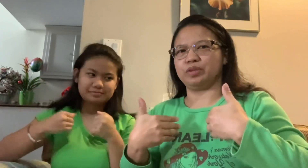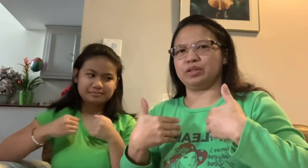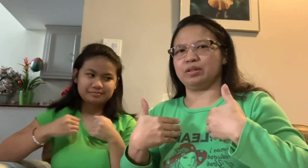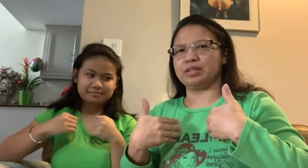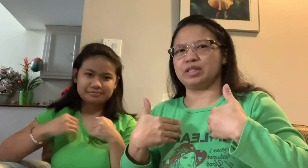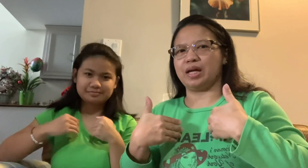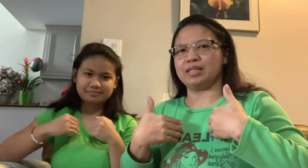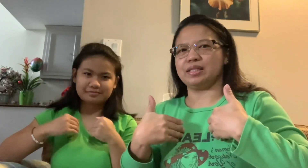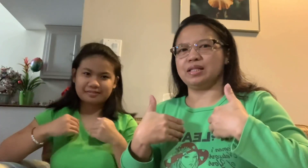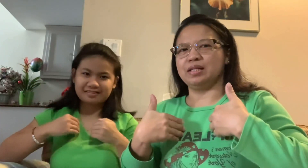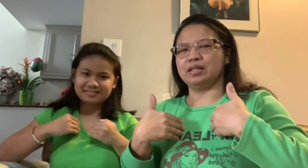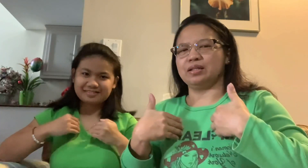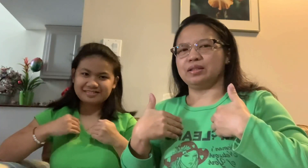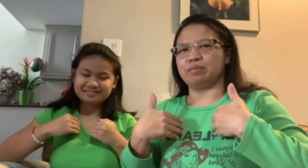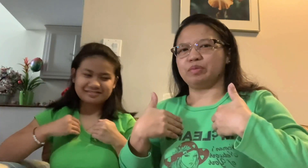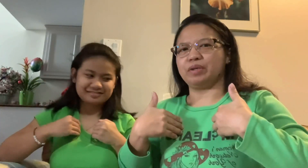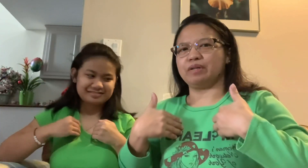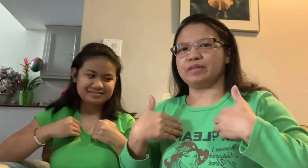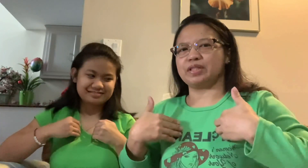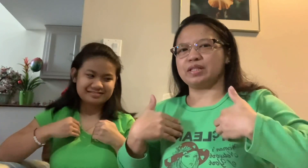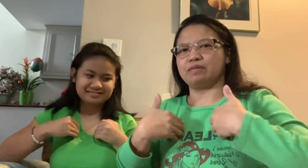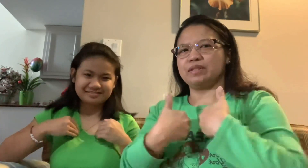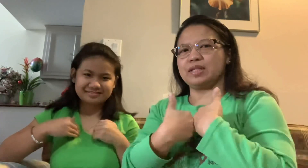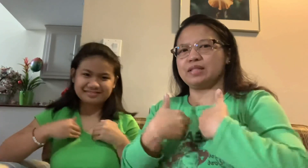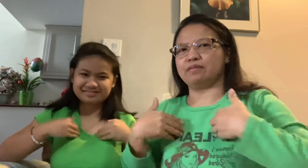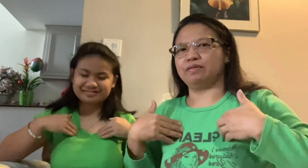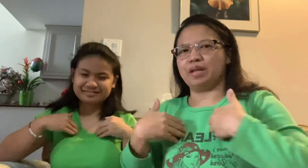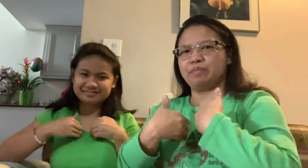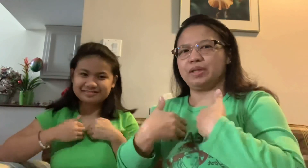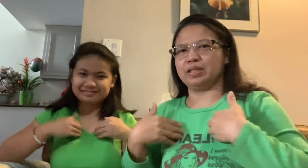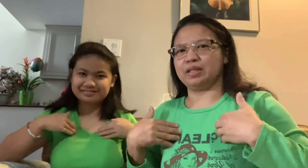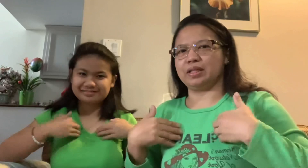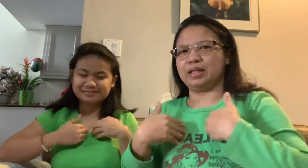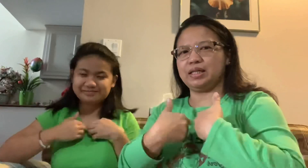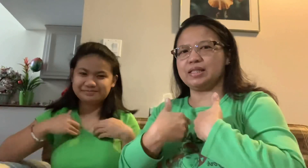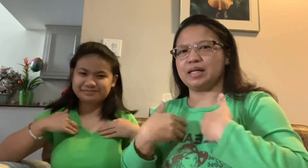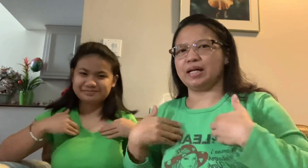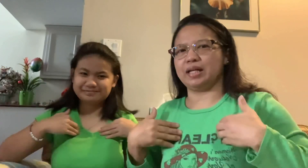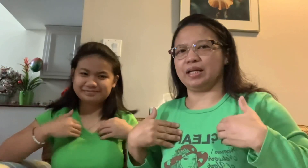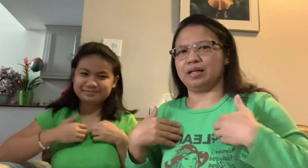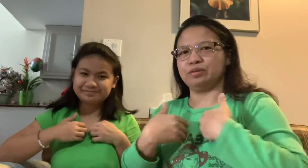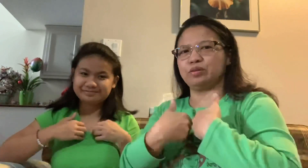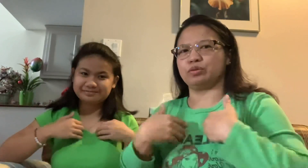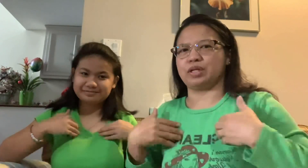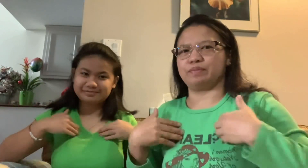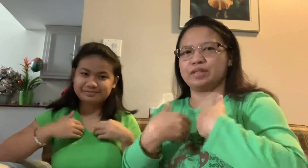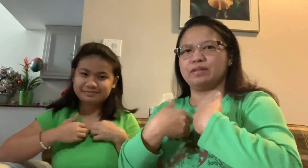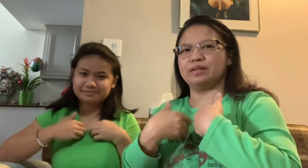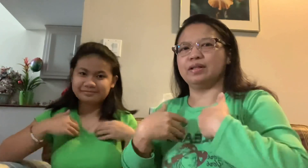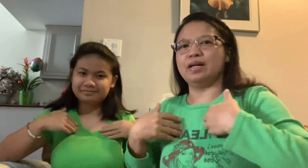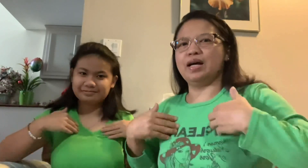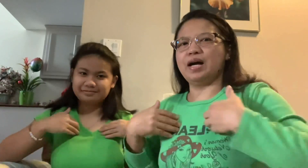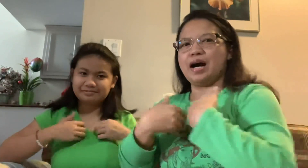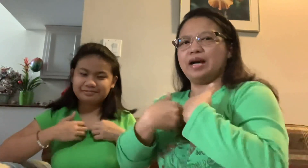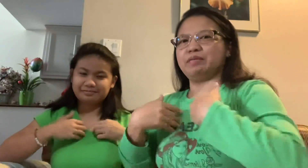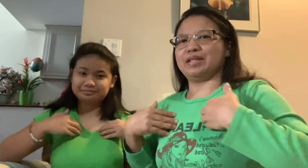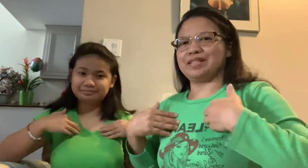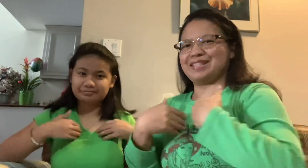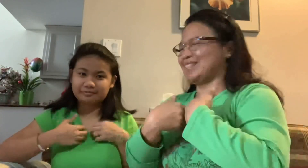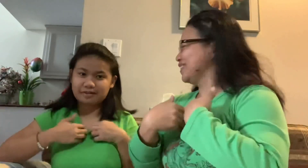our chest, on the upper part of our chest, and we'll just flap it inside and out 2 times. Animals.